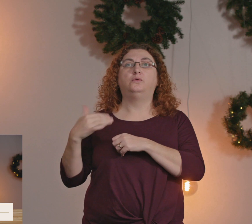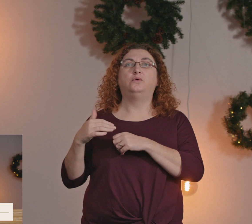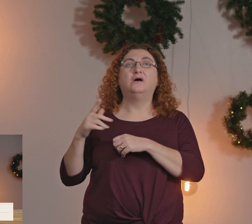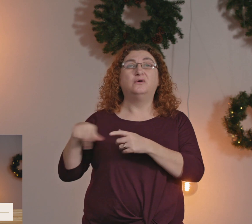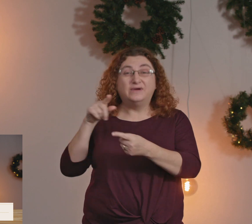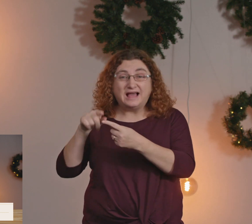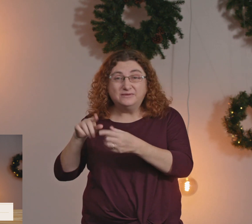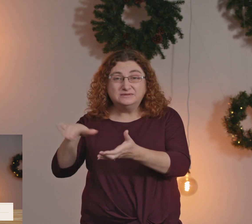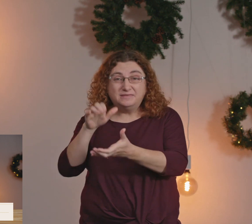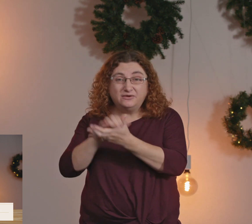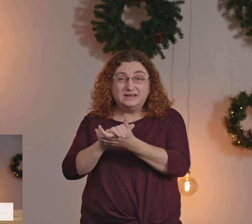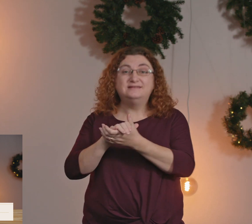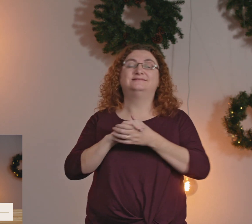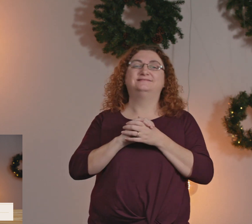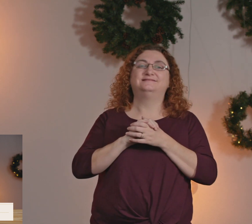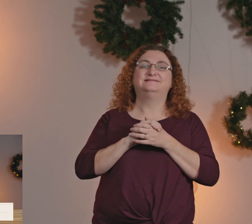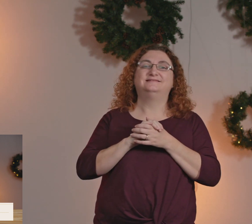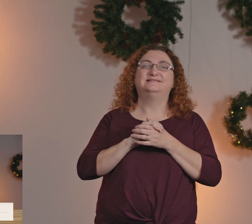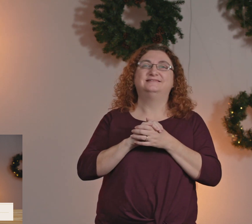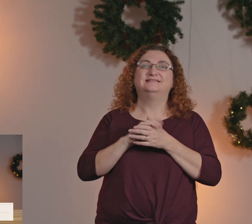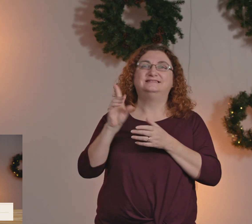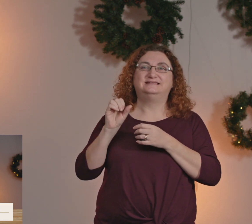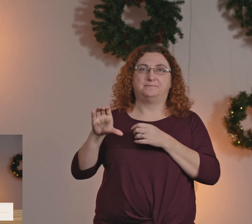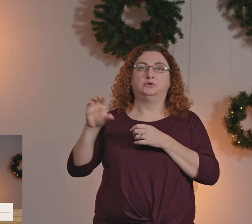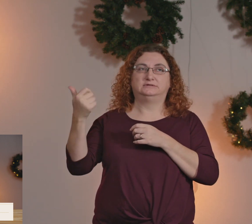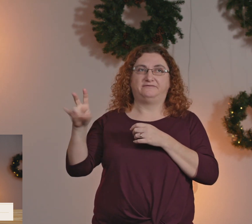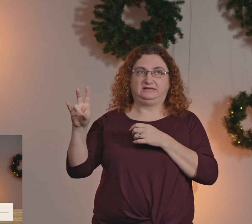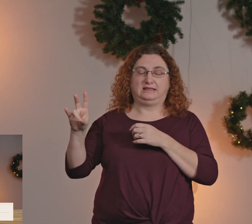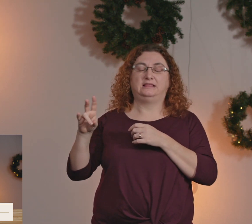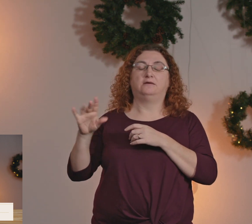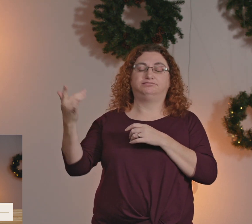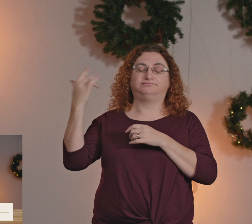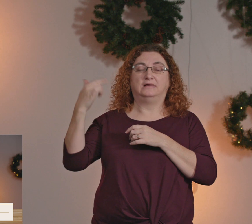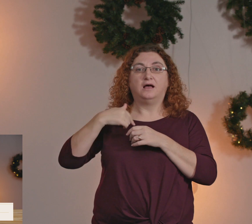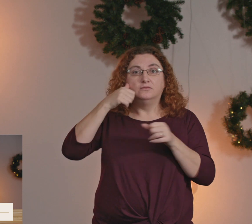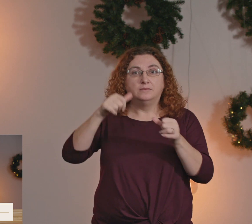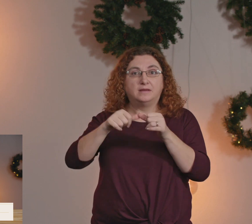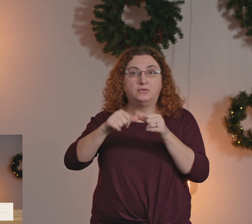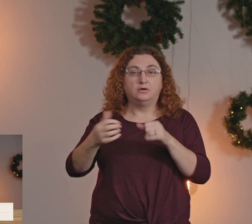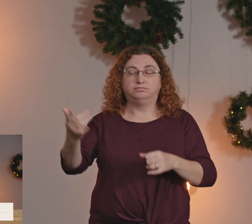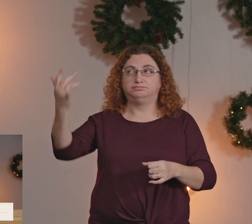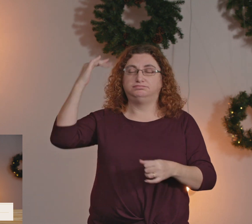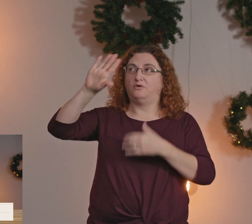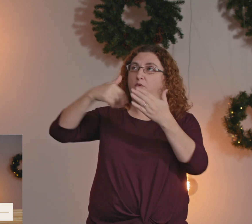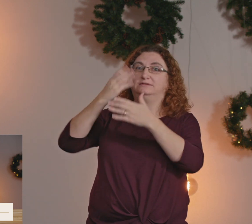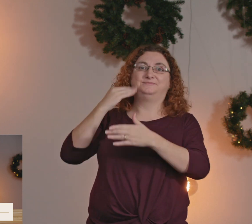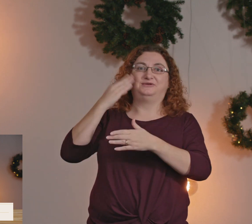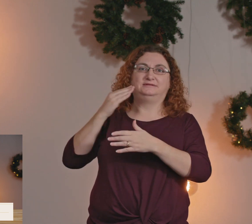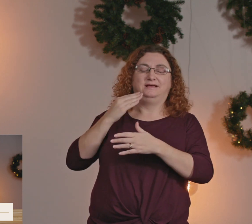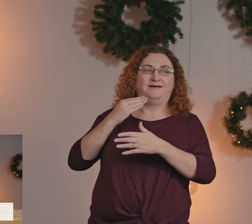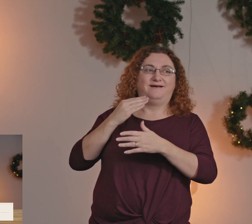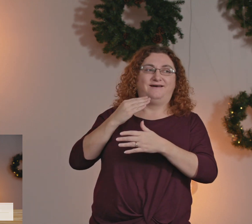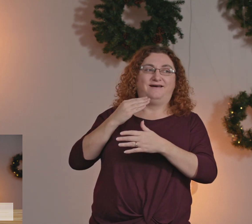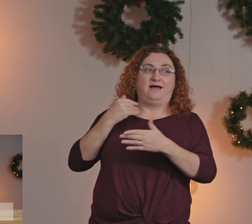our anniversary comes up, though, I recall all of the experiences that I had leading into asking